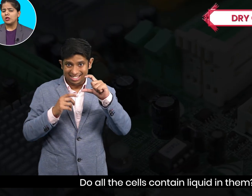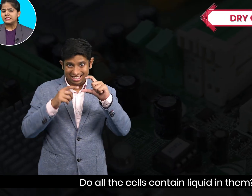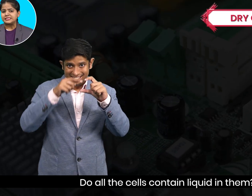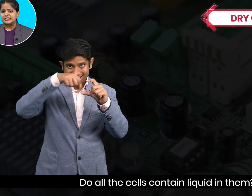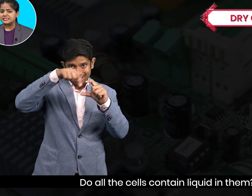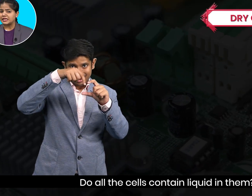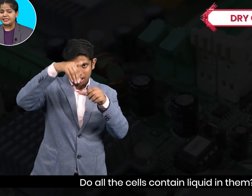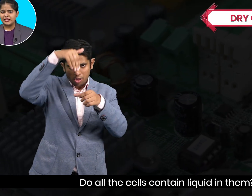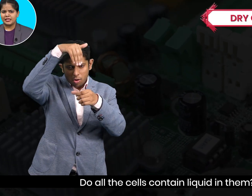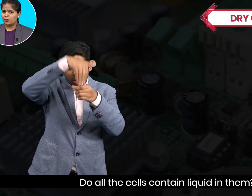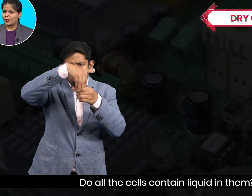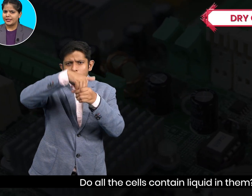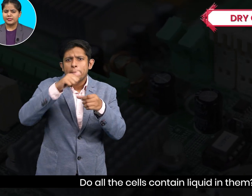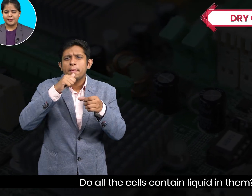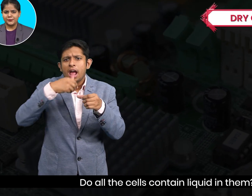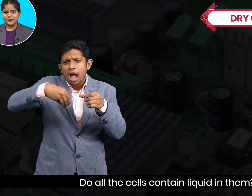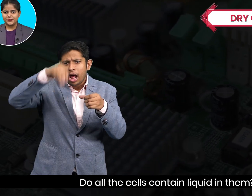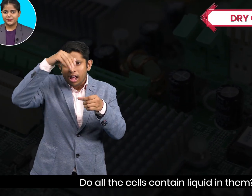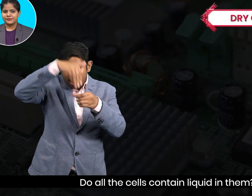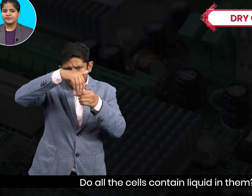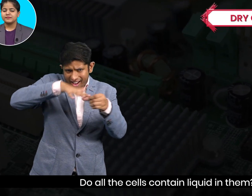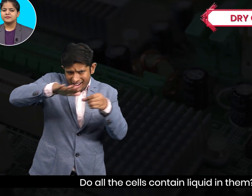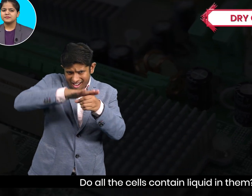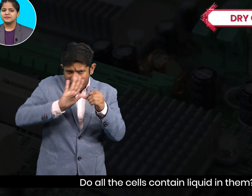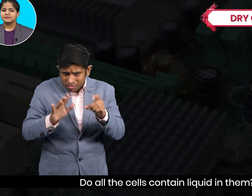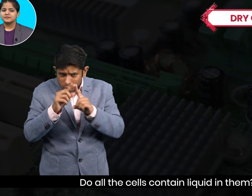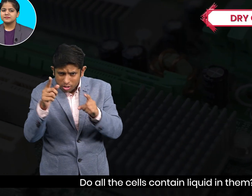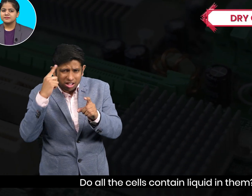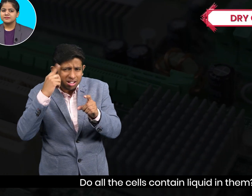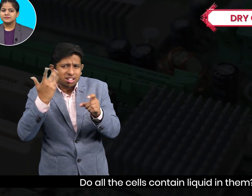Do all the cells contain liquid in them?